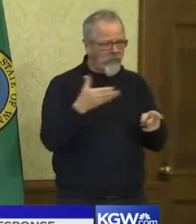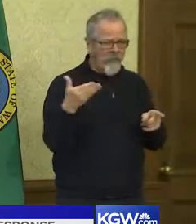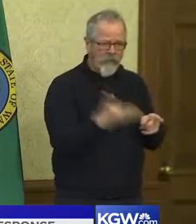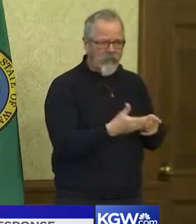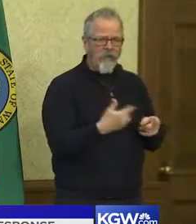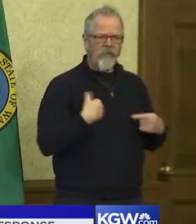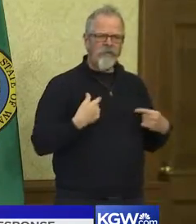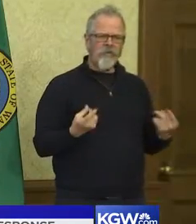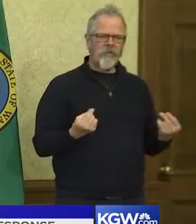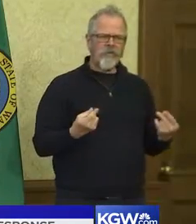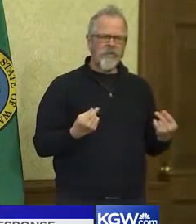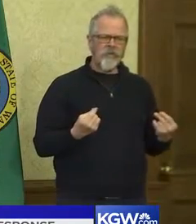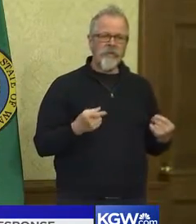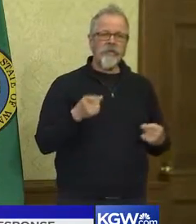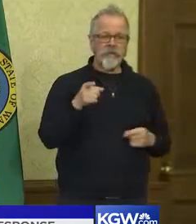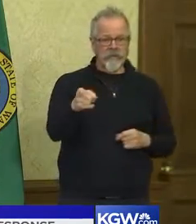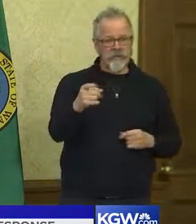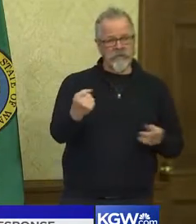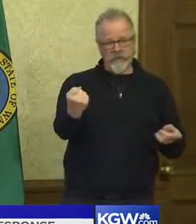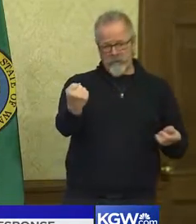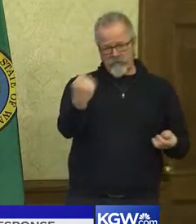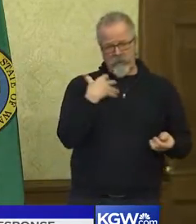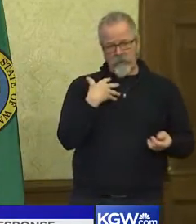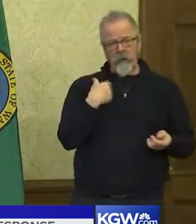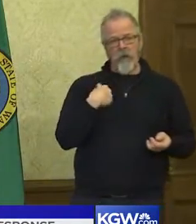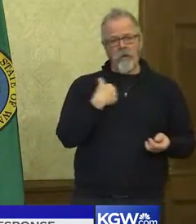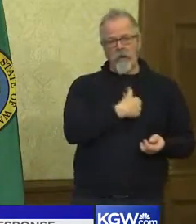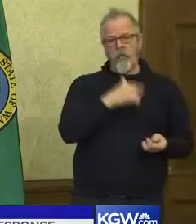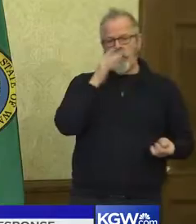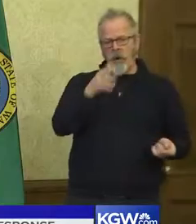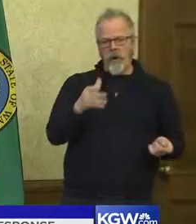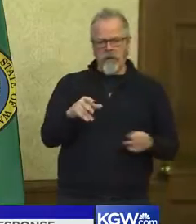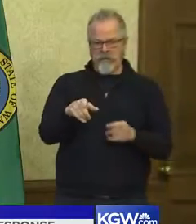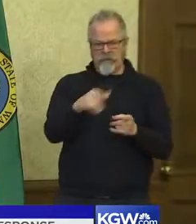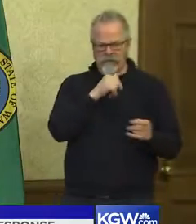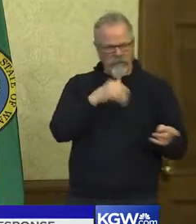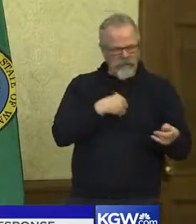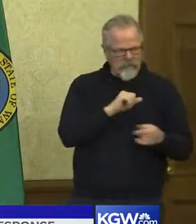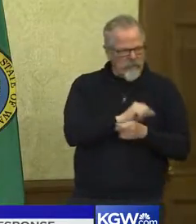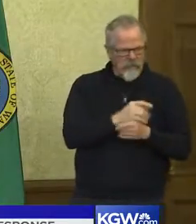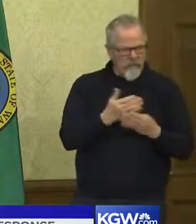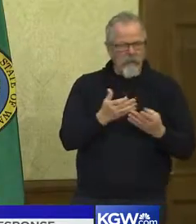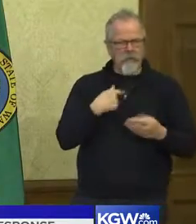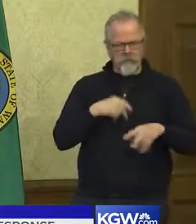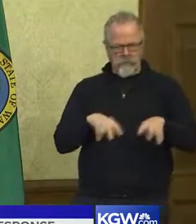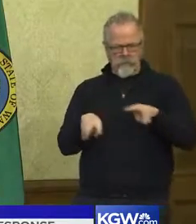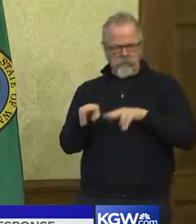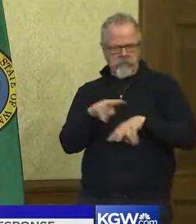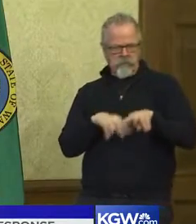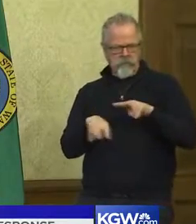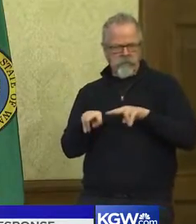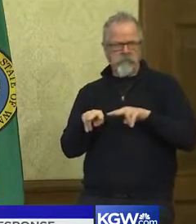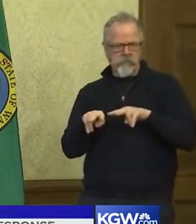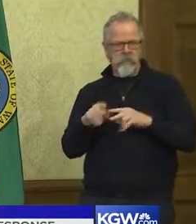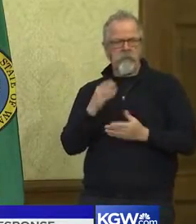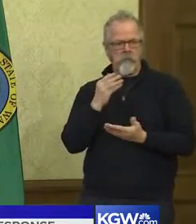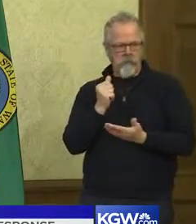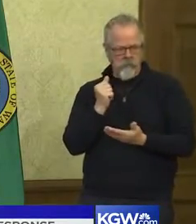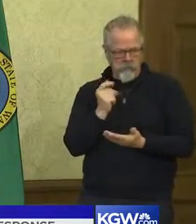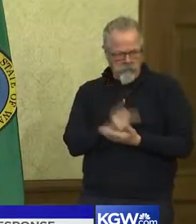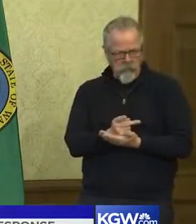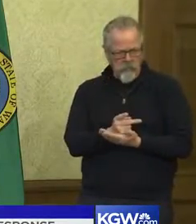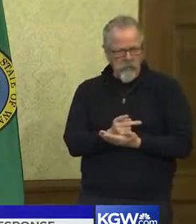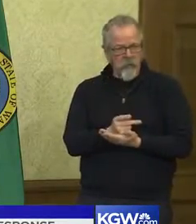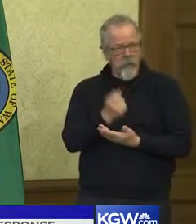is $235 from this unemployment assistance program, plus the $600. So right out of the gate, they're going to